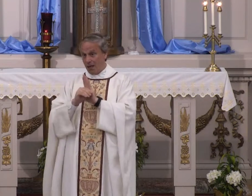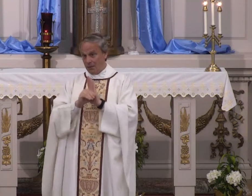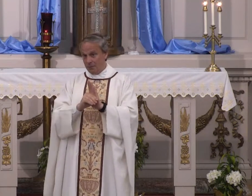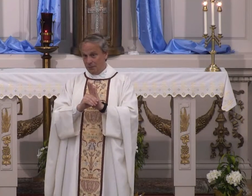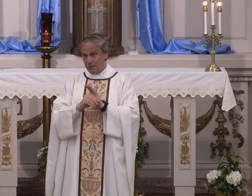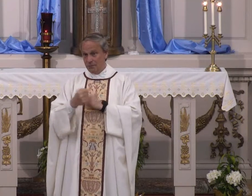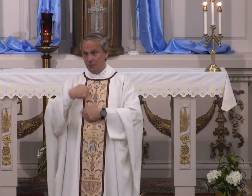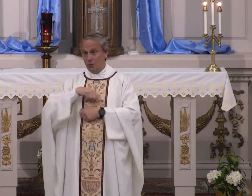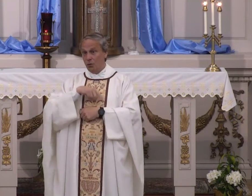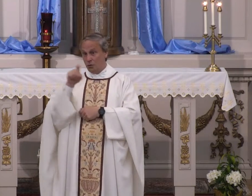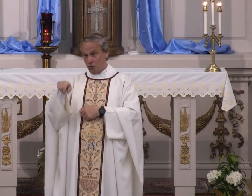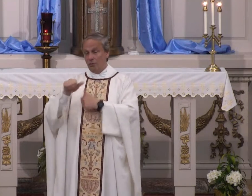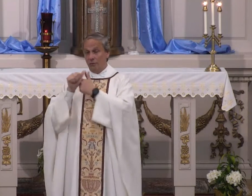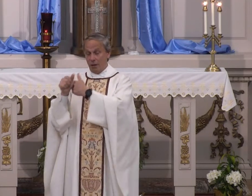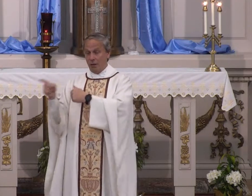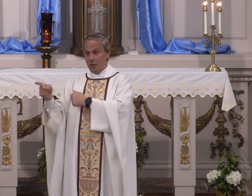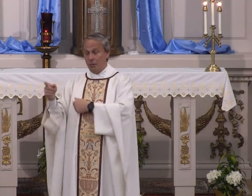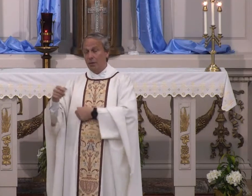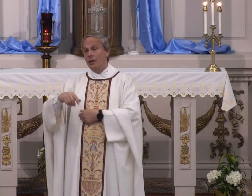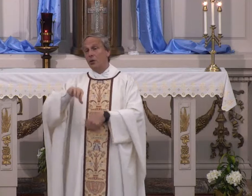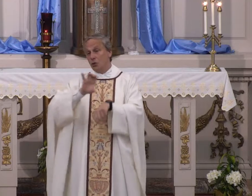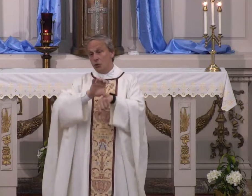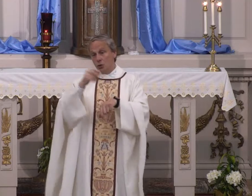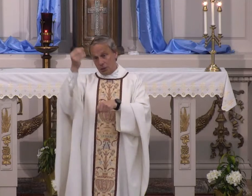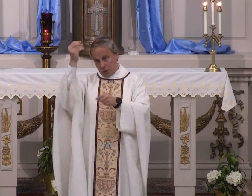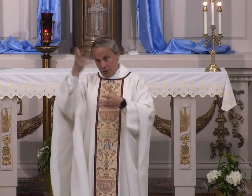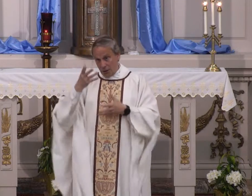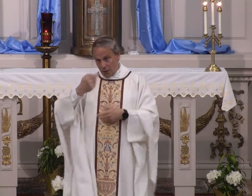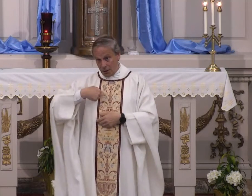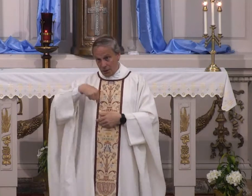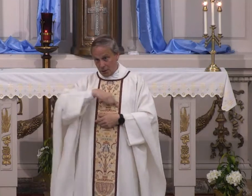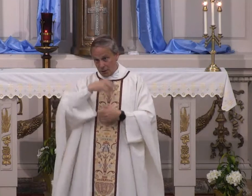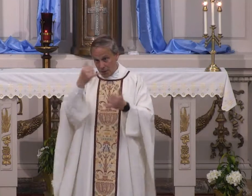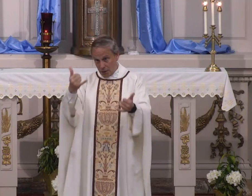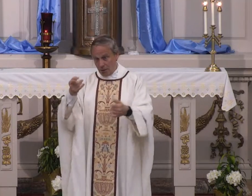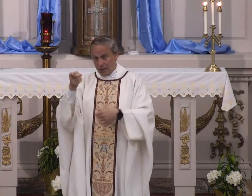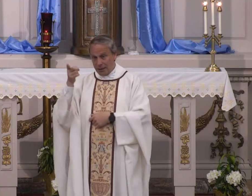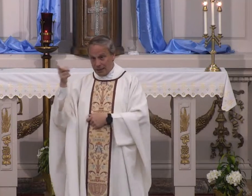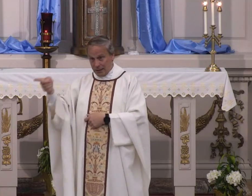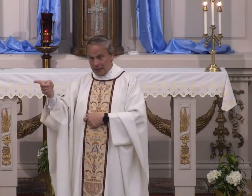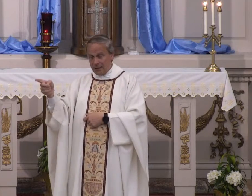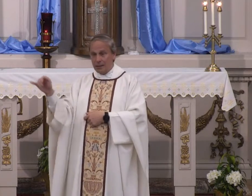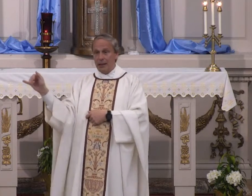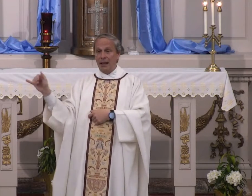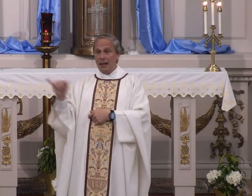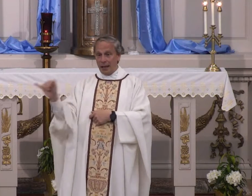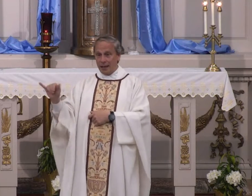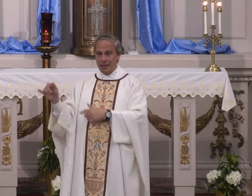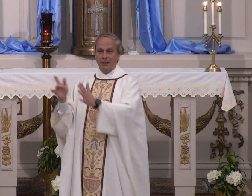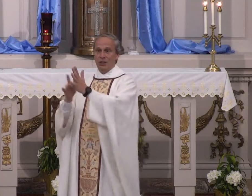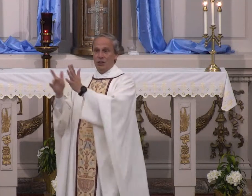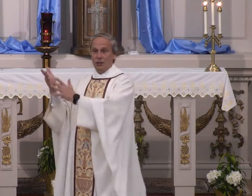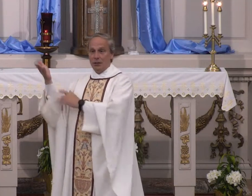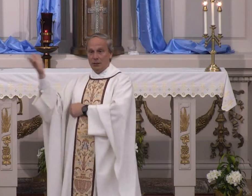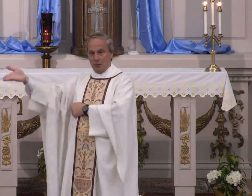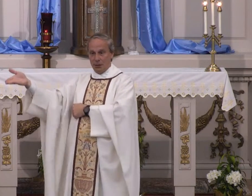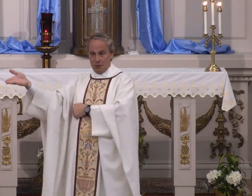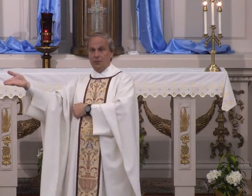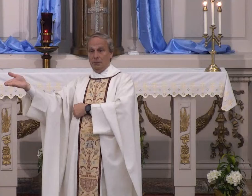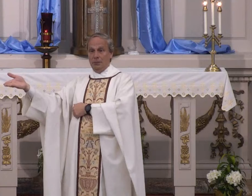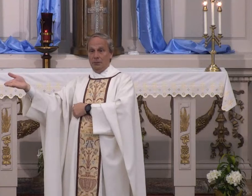he is a model for all of us. We should try to be like him, and the church has told us that in no uncertain